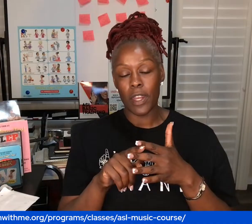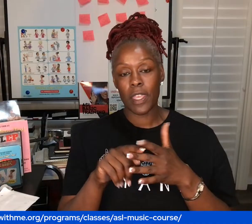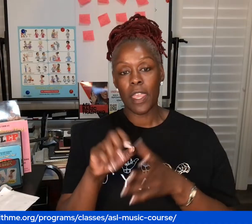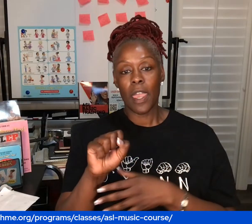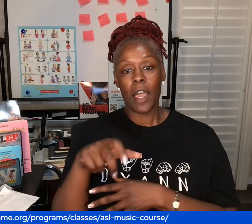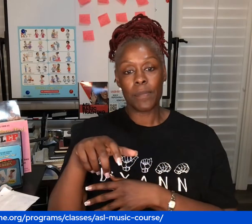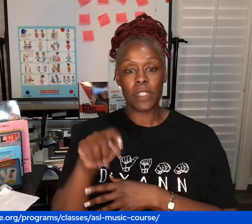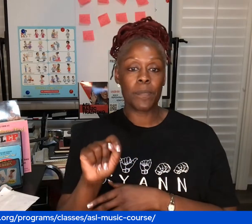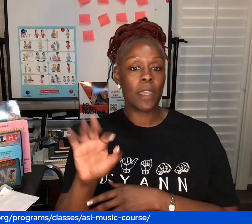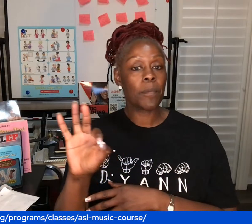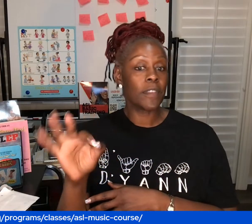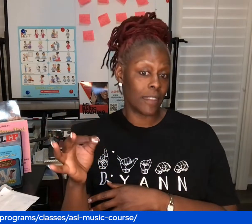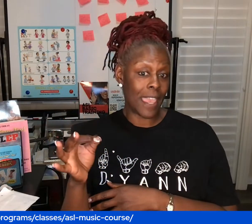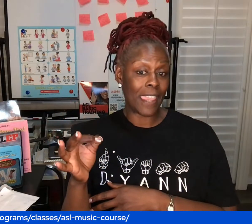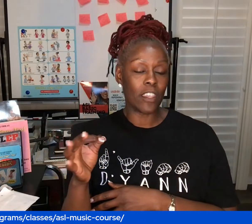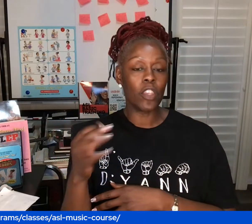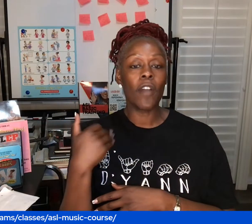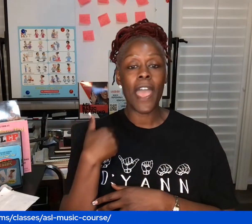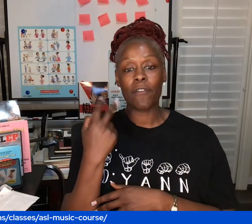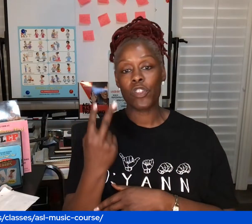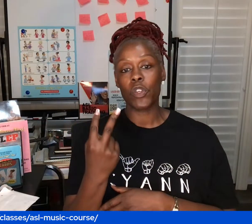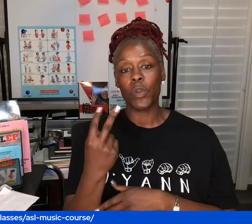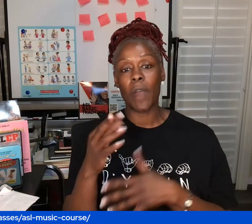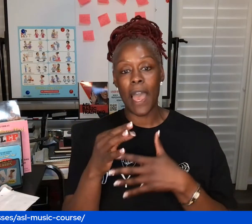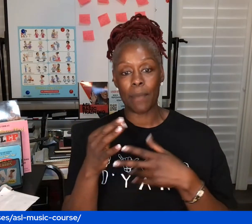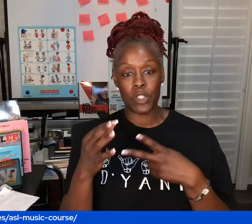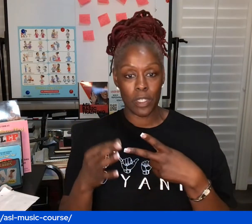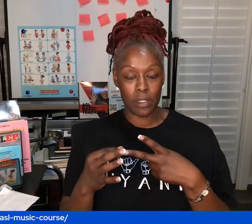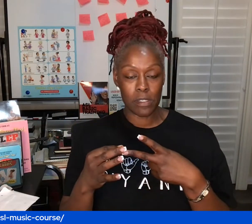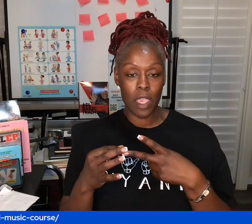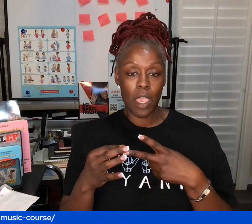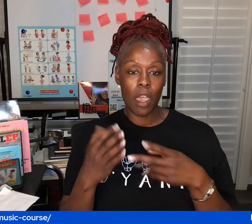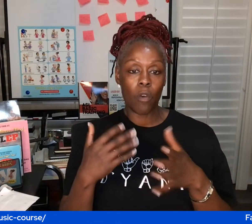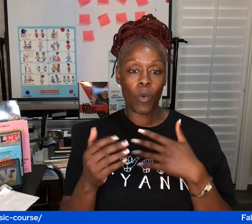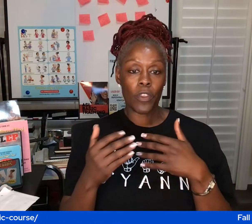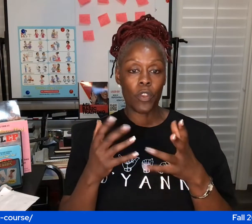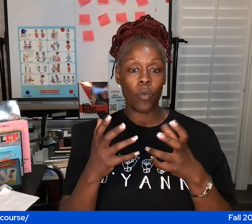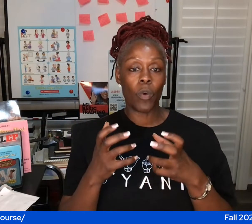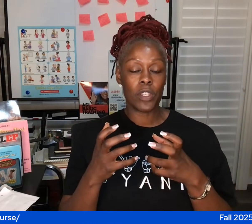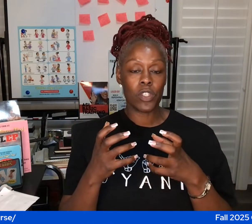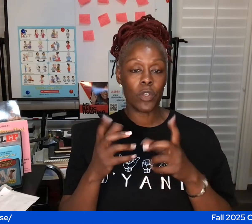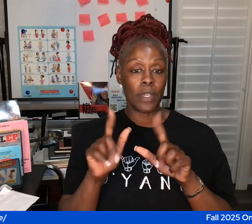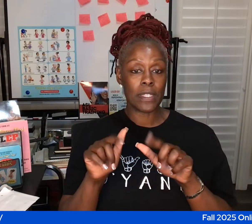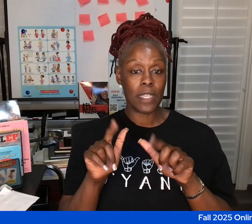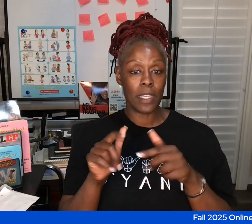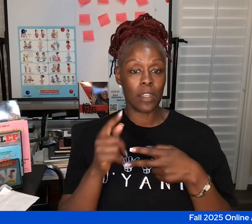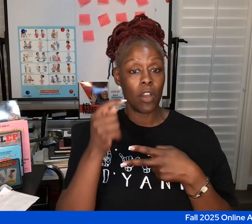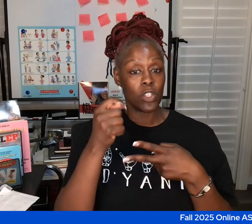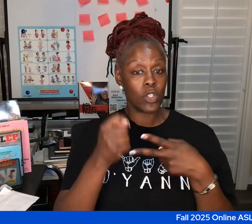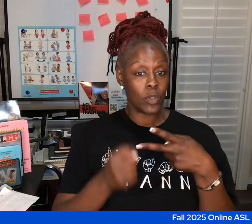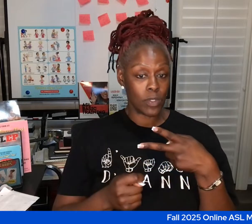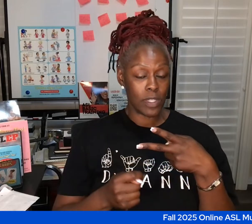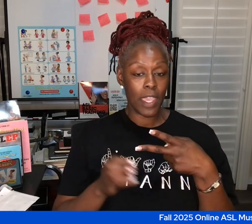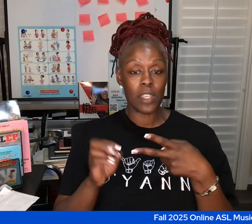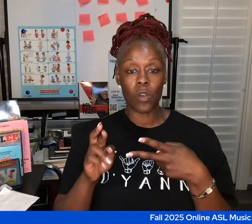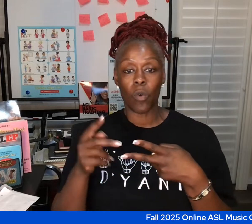starting September the 9th. And you'll have two options of whether you want to attend on Tuesdays